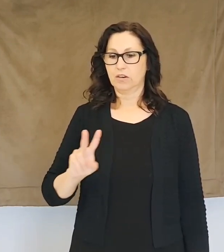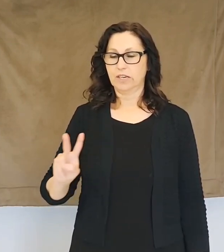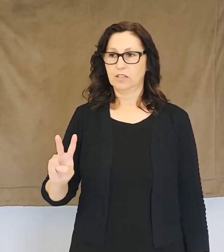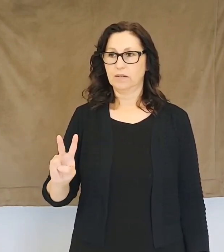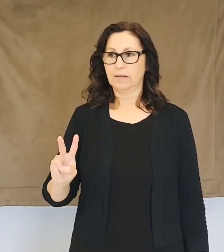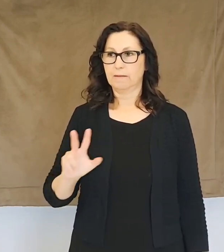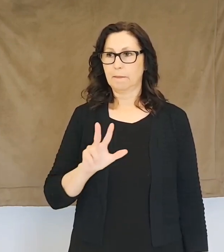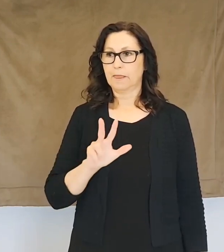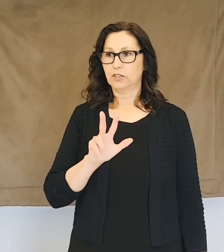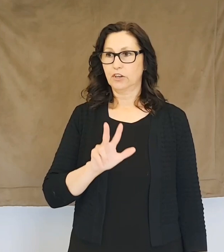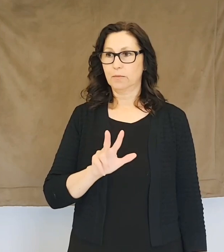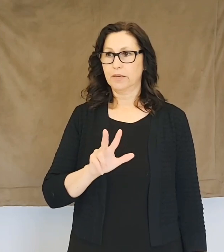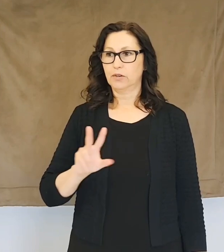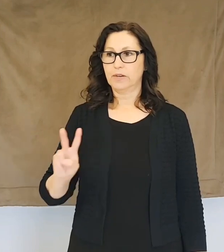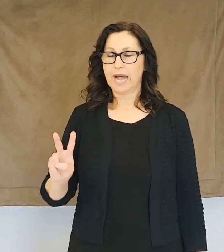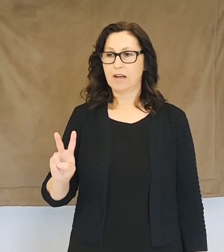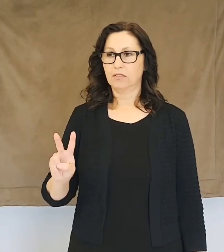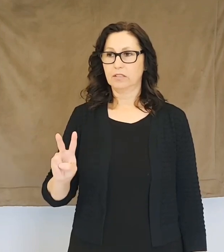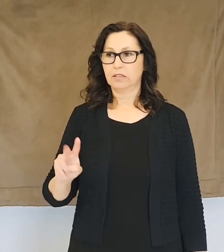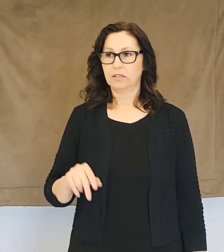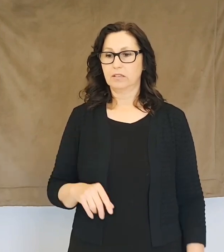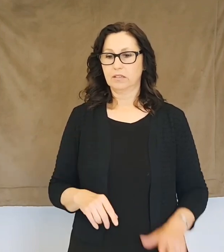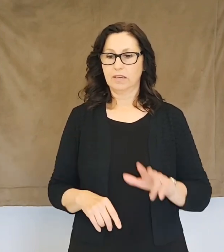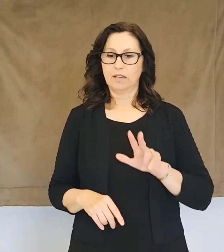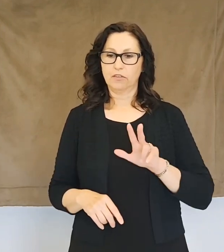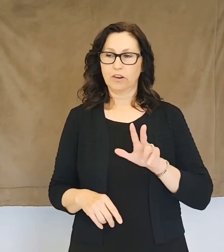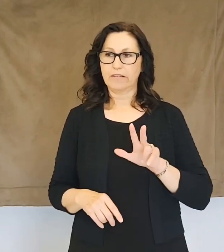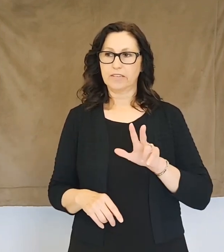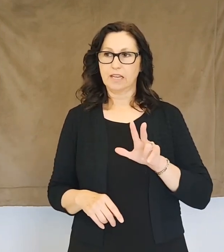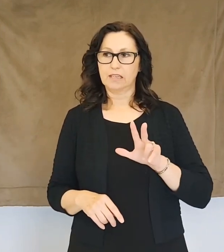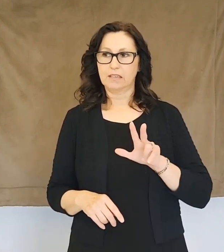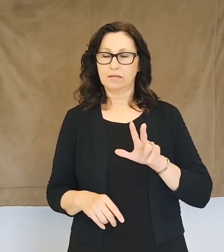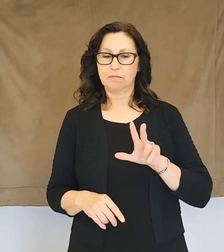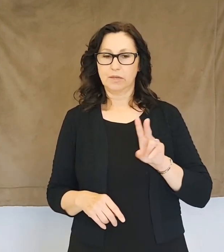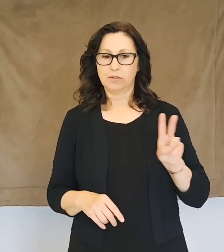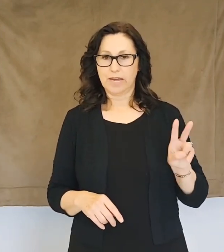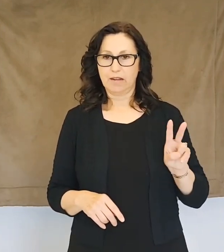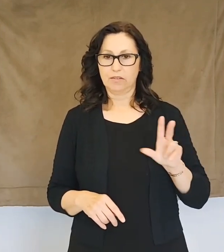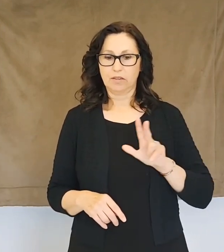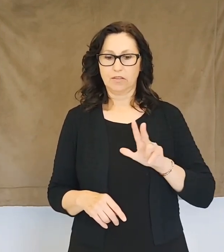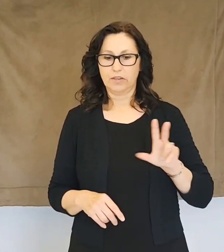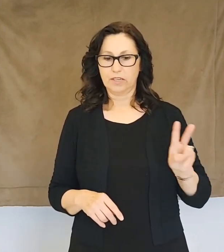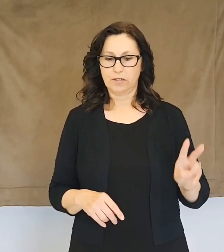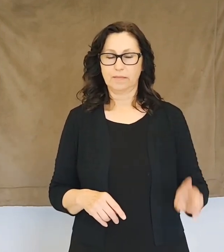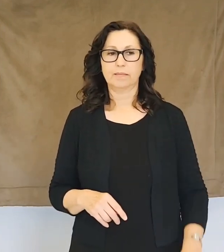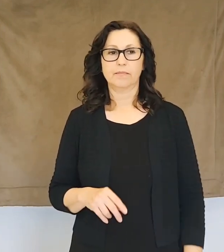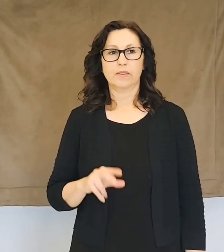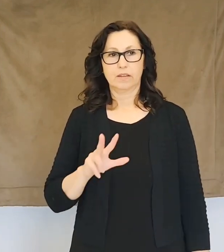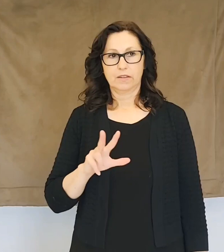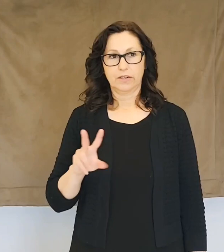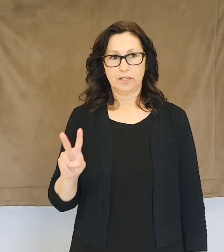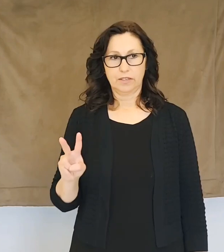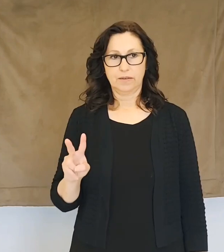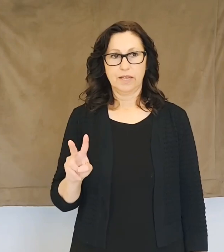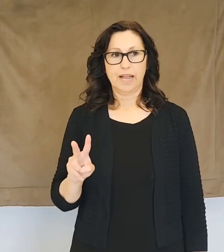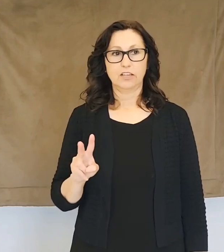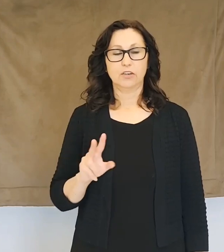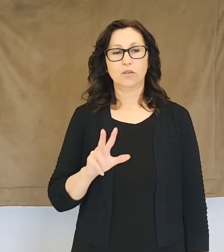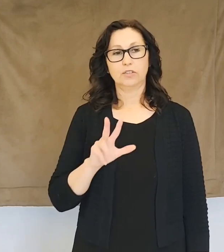32. So you go middle out. And if you're left-handed, middle out. 32. And you don't